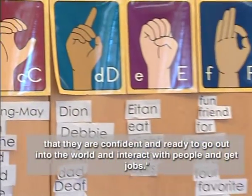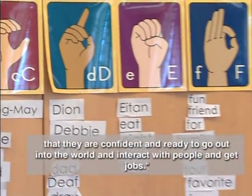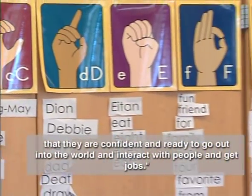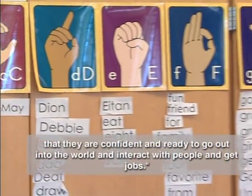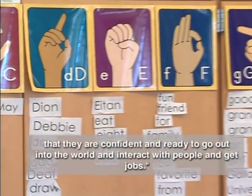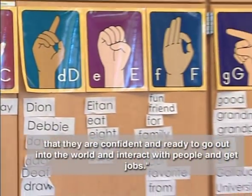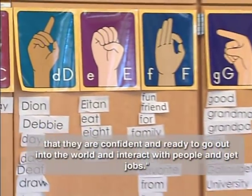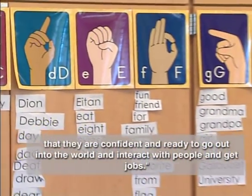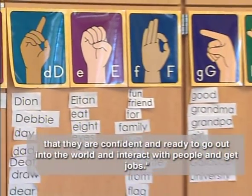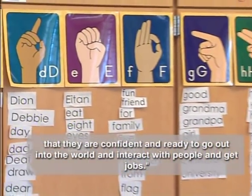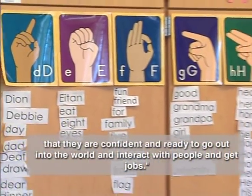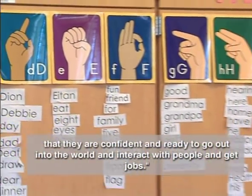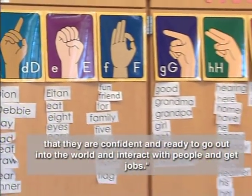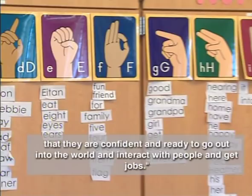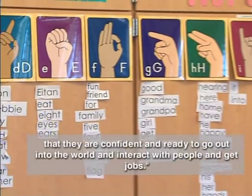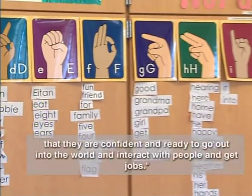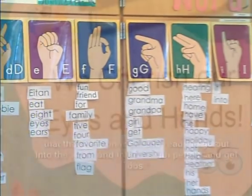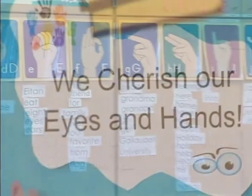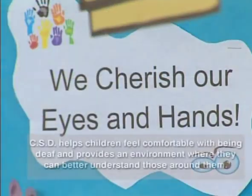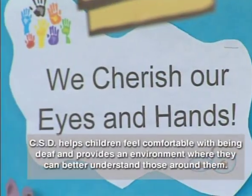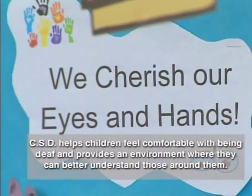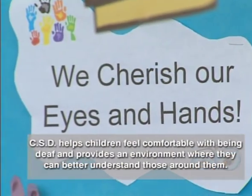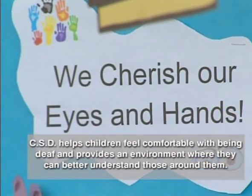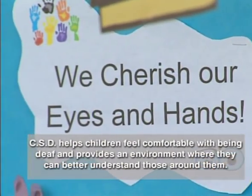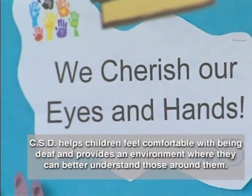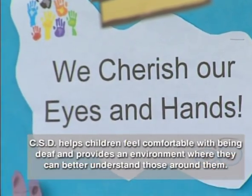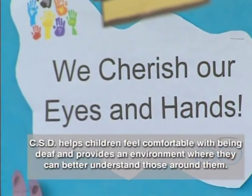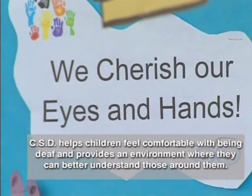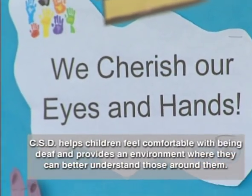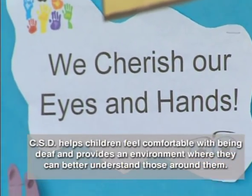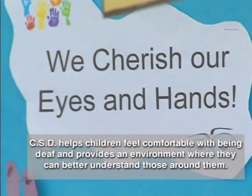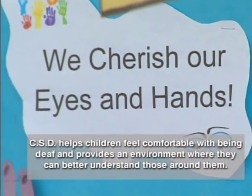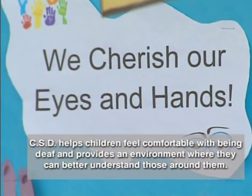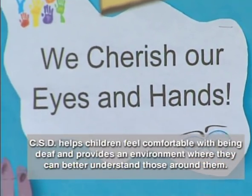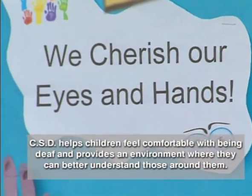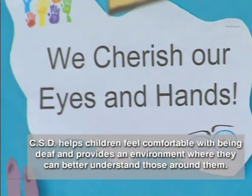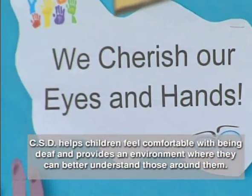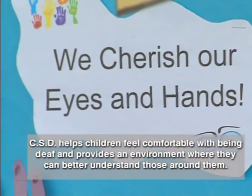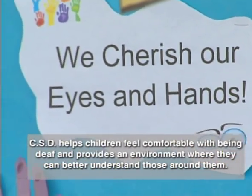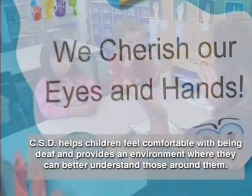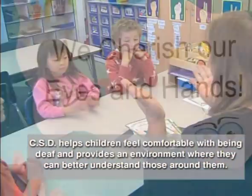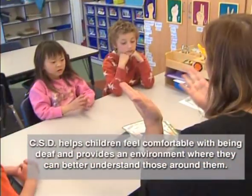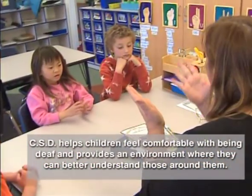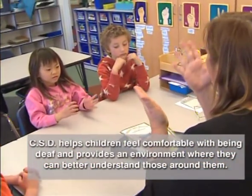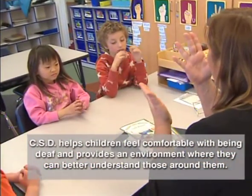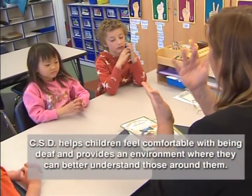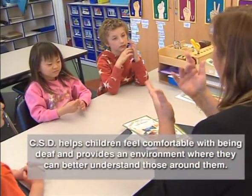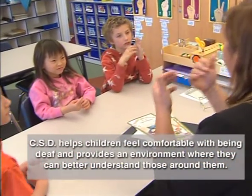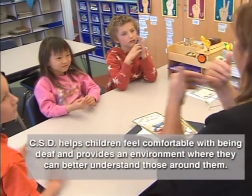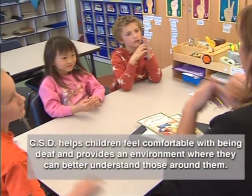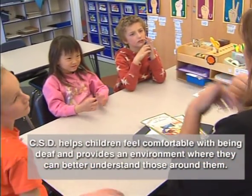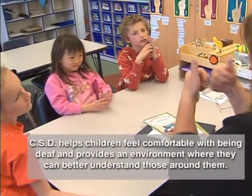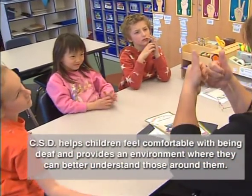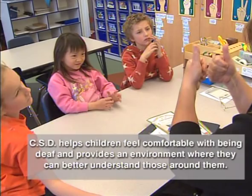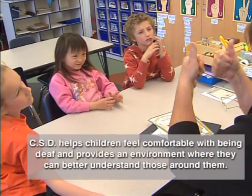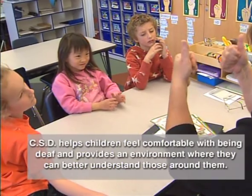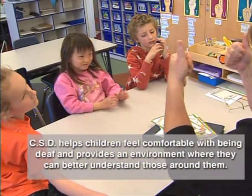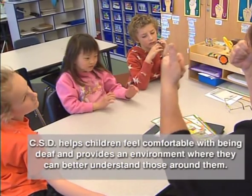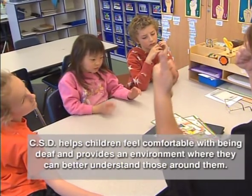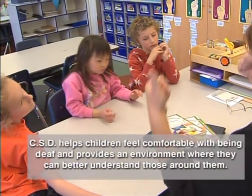world and interact with people and get jobs. CSD helps children feel comfortable with being deaf and provides an environment where they can better